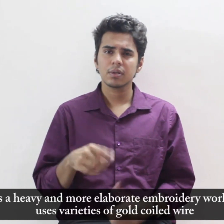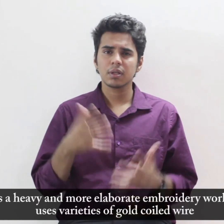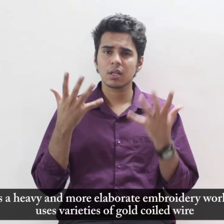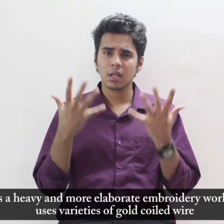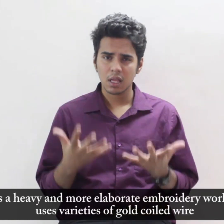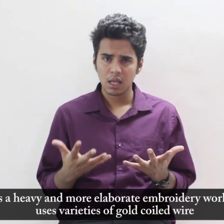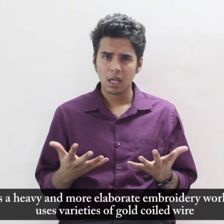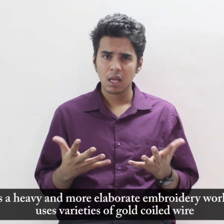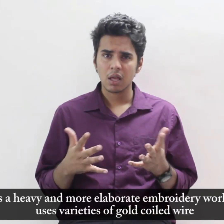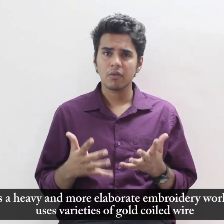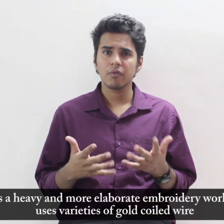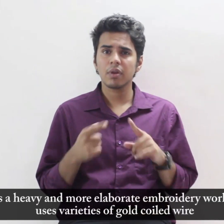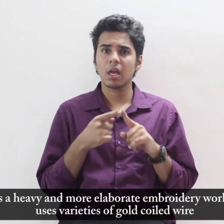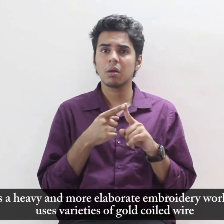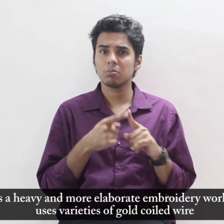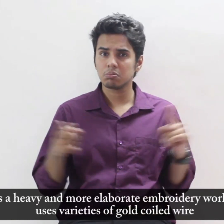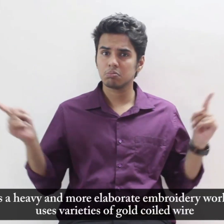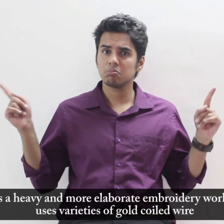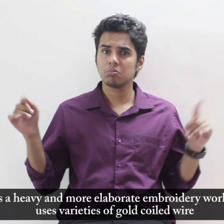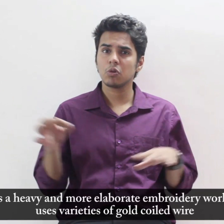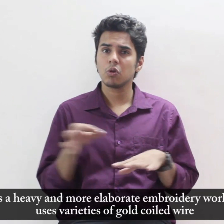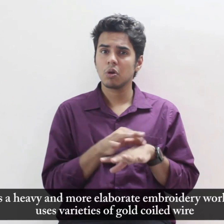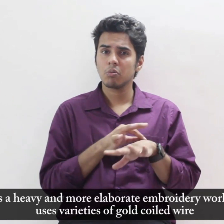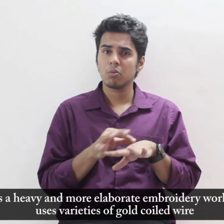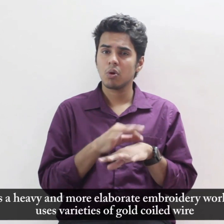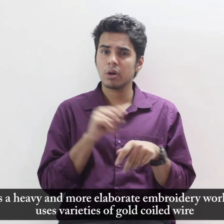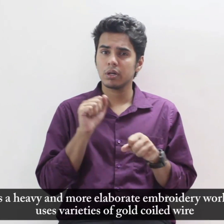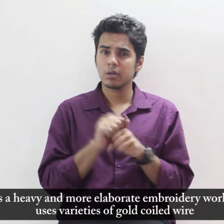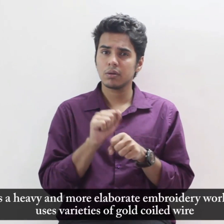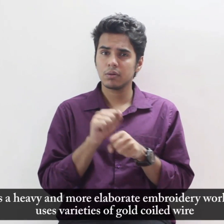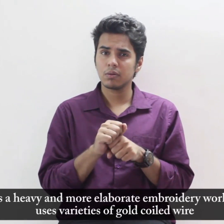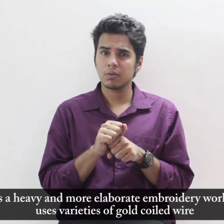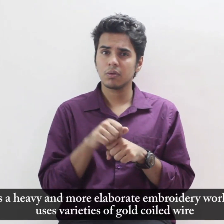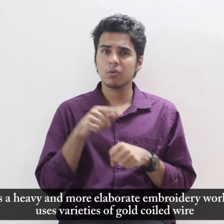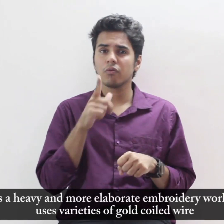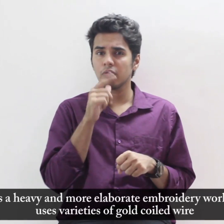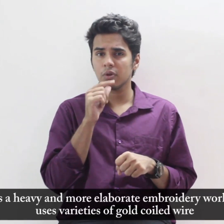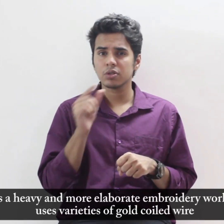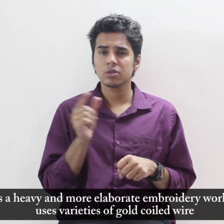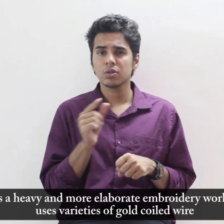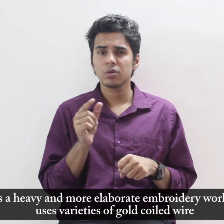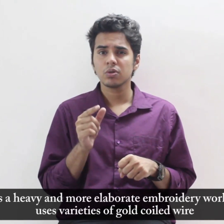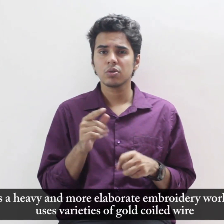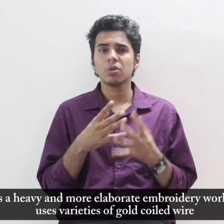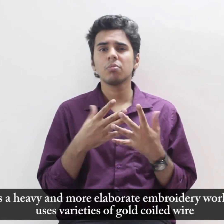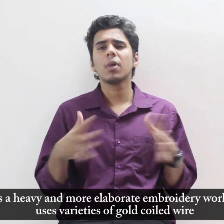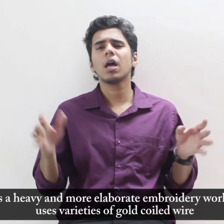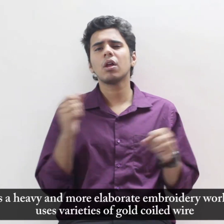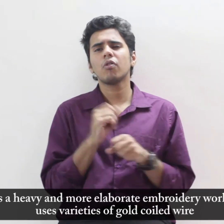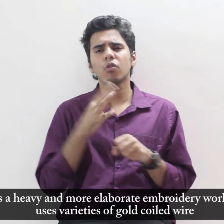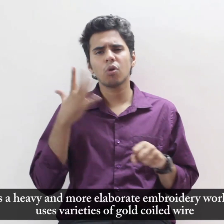This is a heavy and more elaborate embroidery work which uses varieties of gold coiled wire